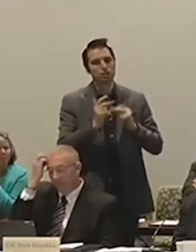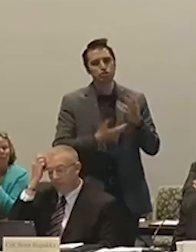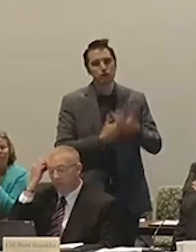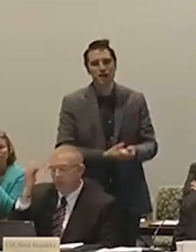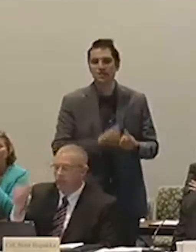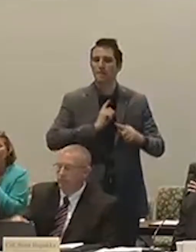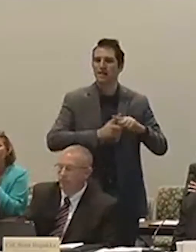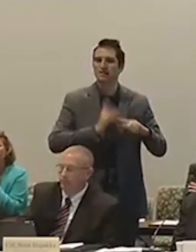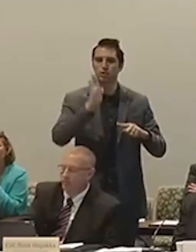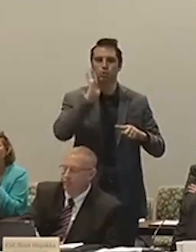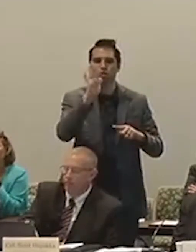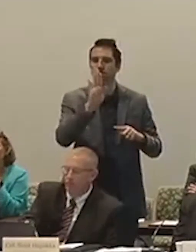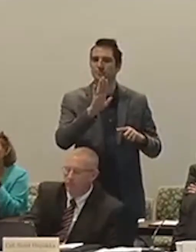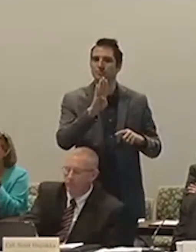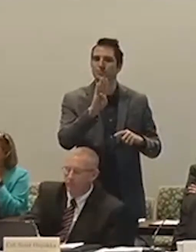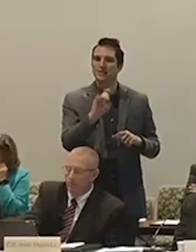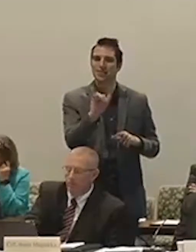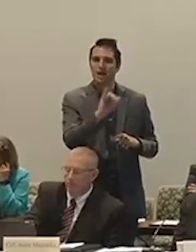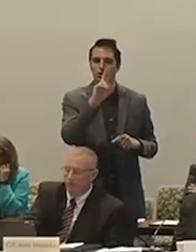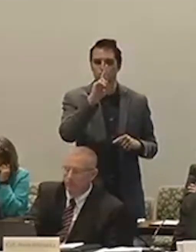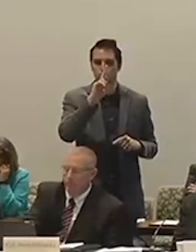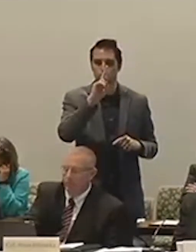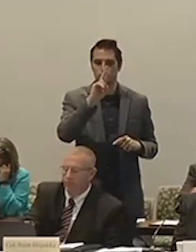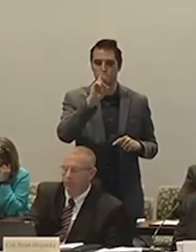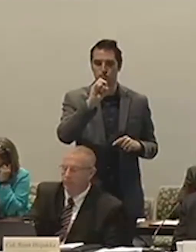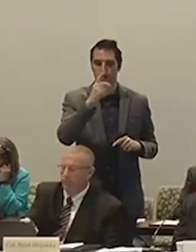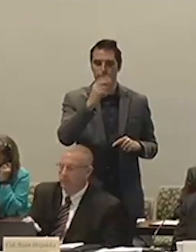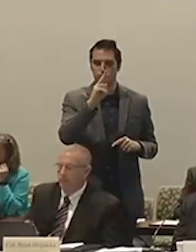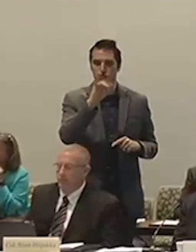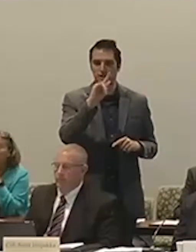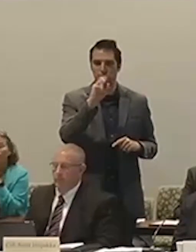larger kind of truth and reconciliation that the people of Flint need to be going through.